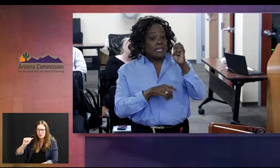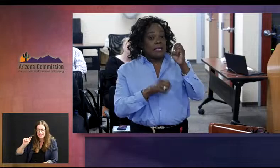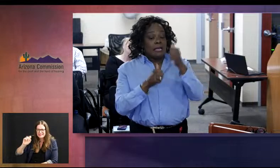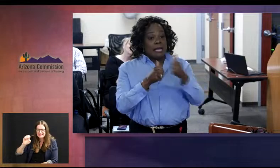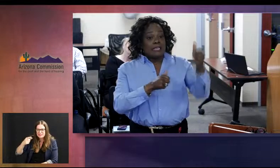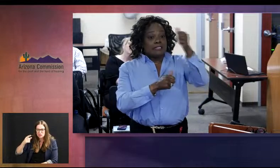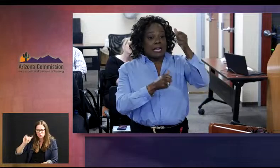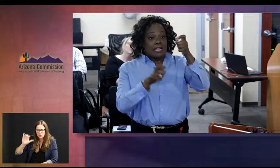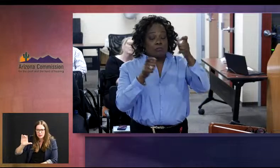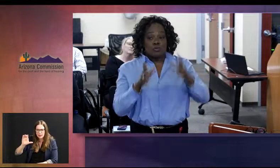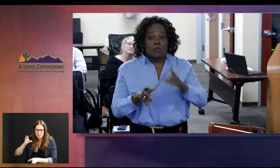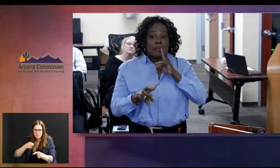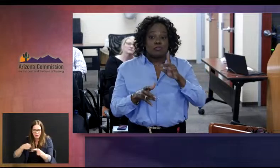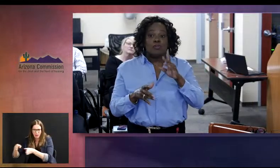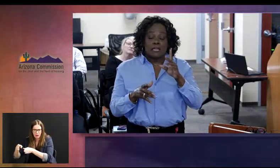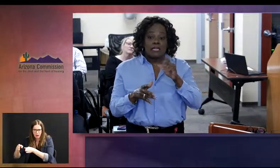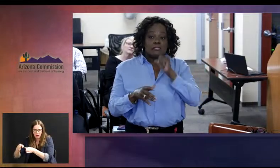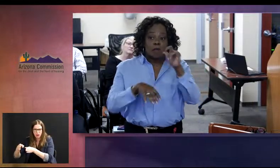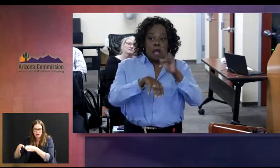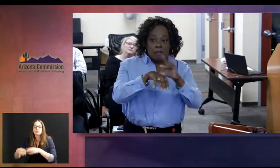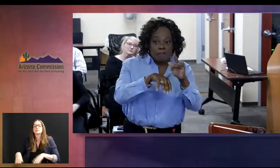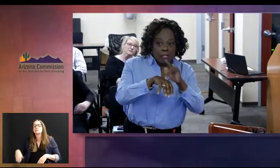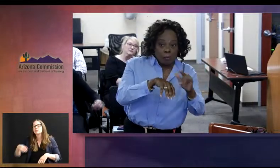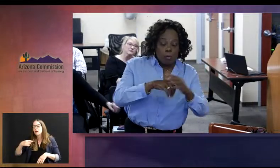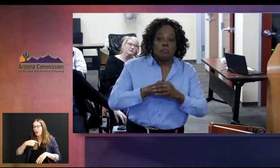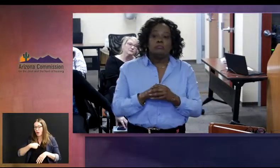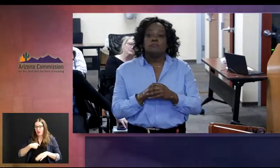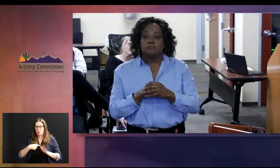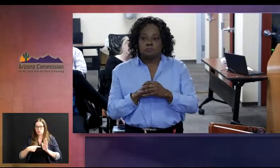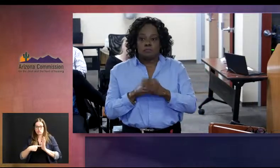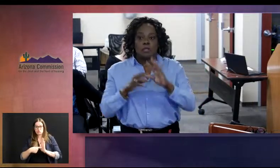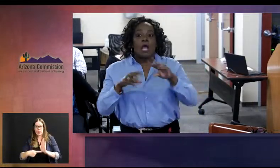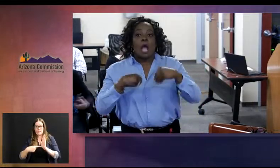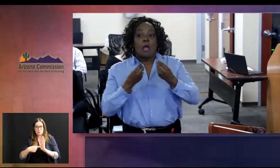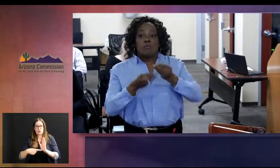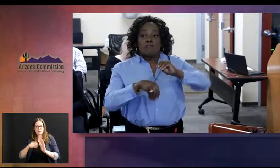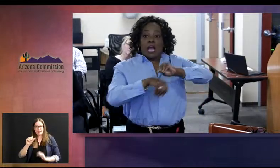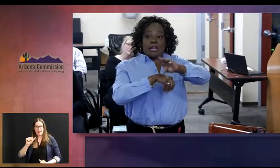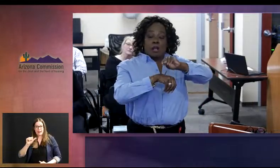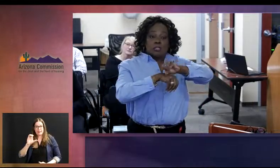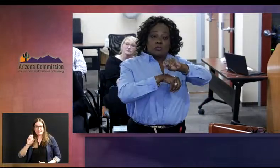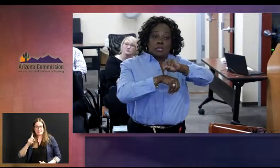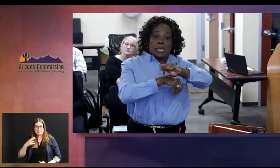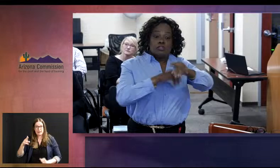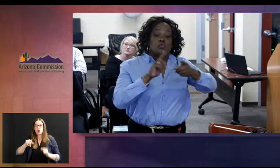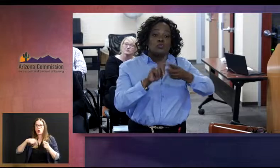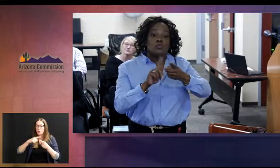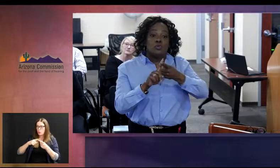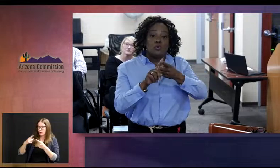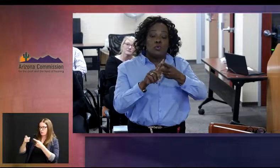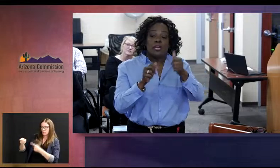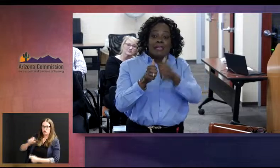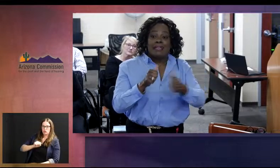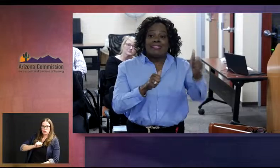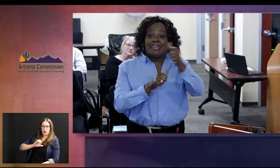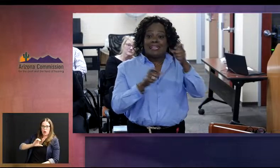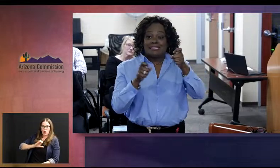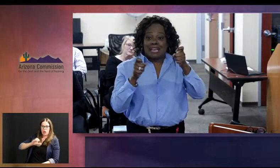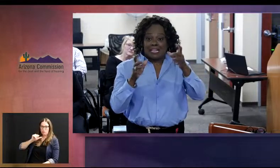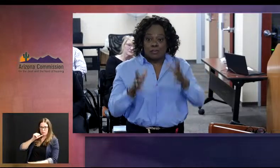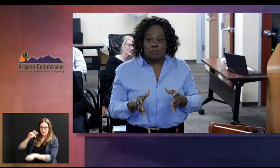agency when the executive director is unavailable. I provide